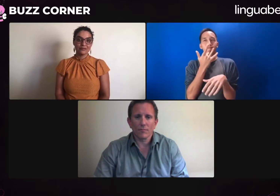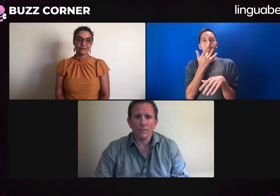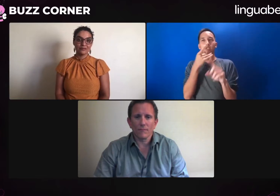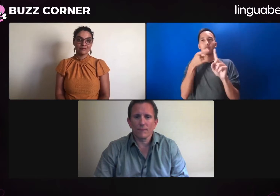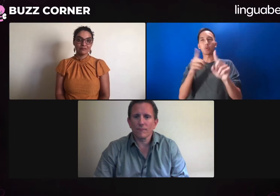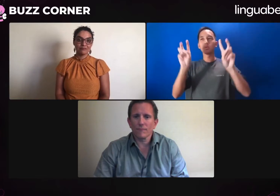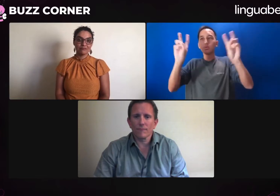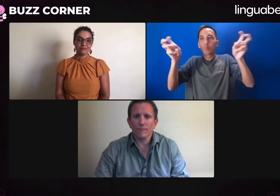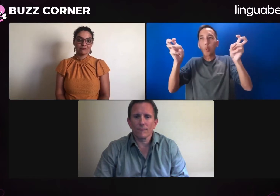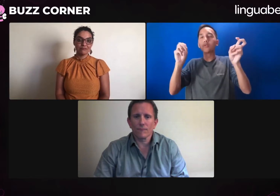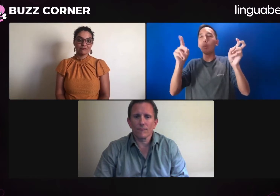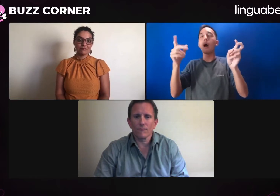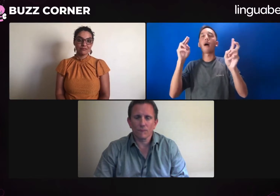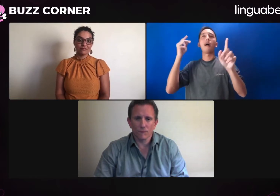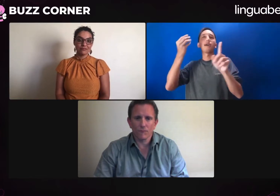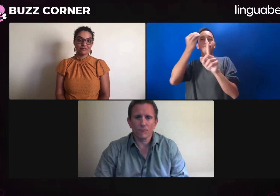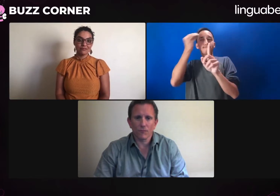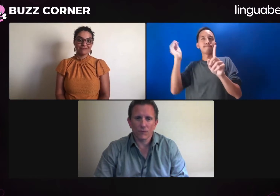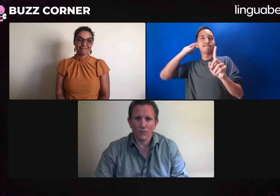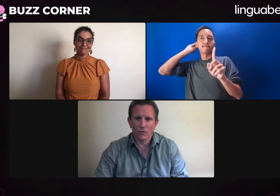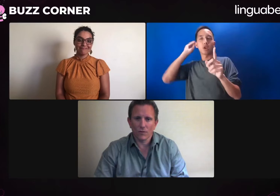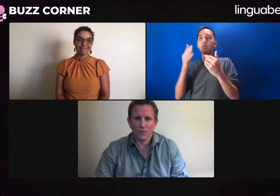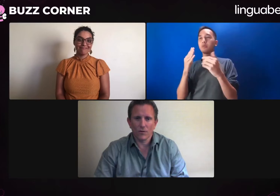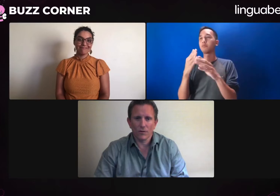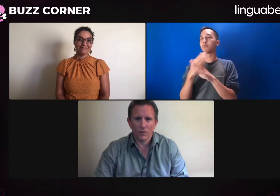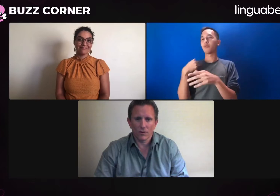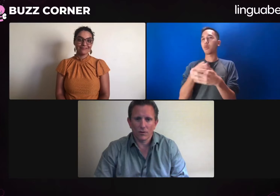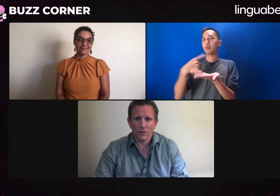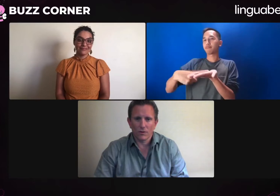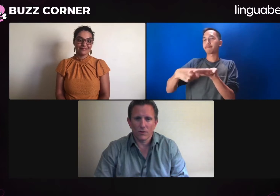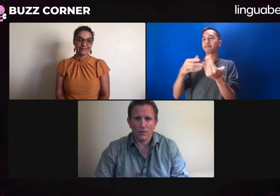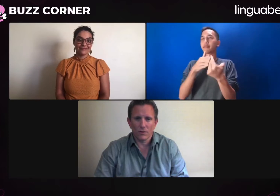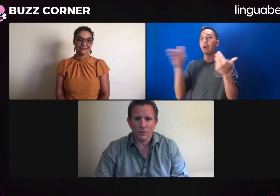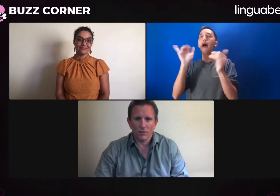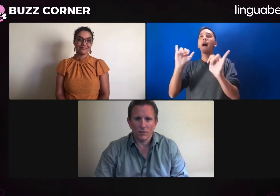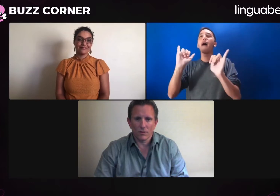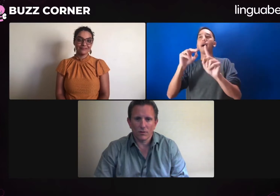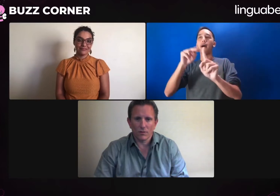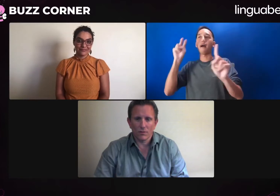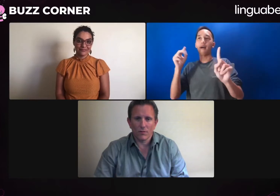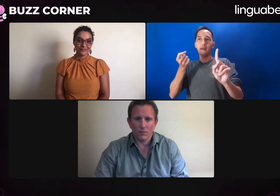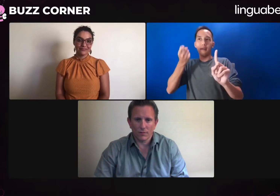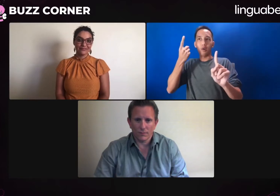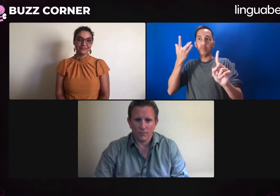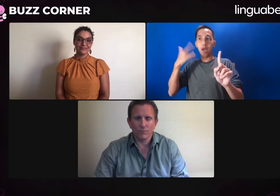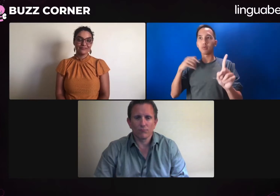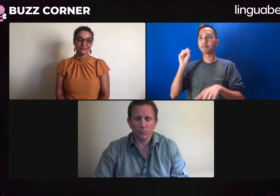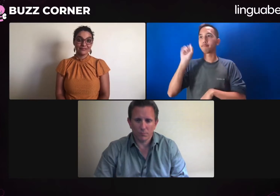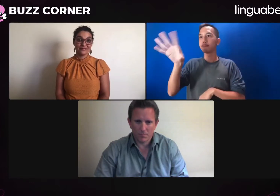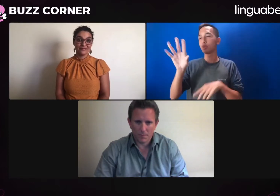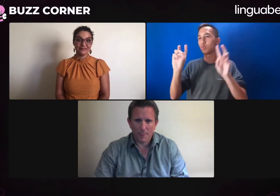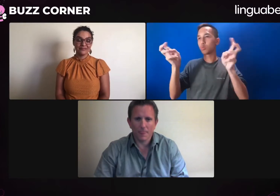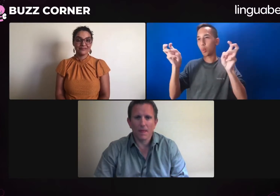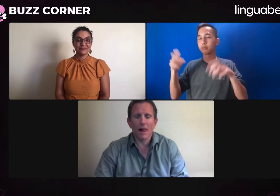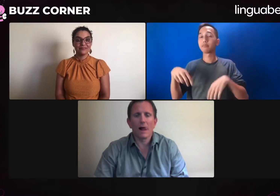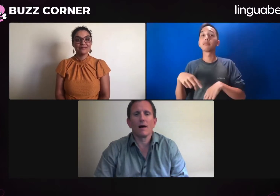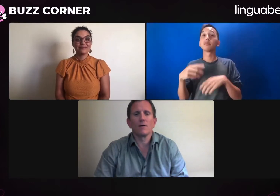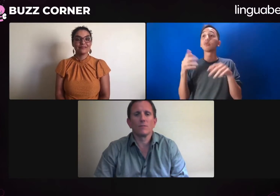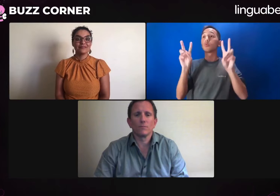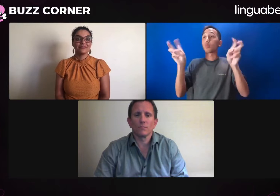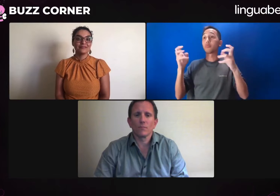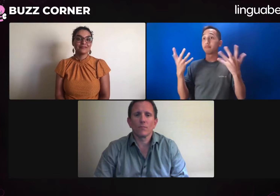Audism. I do want to share one of my quotes that I find as a favorite and give you